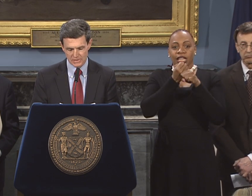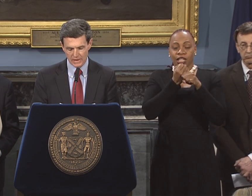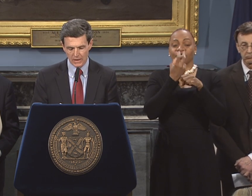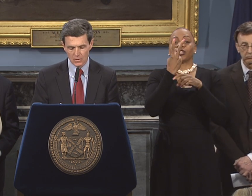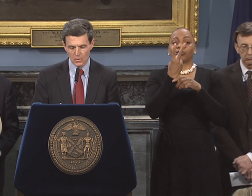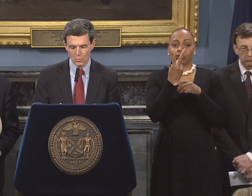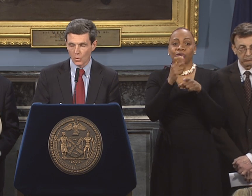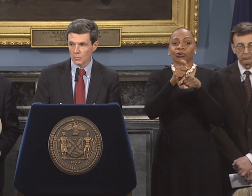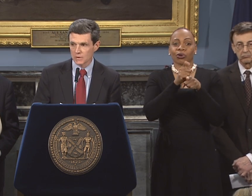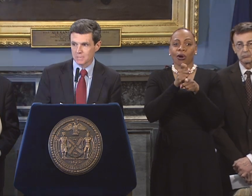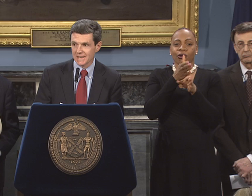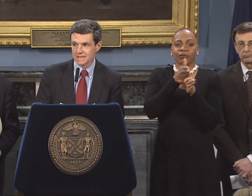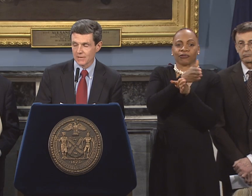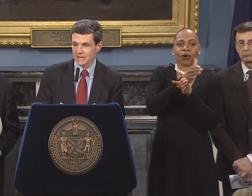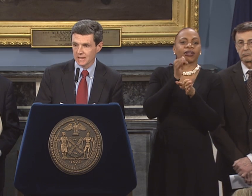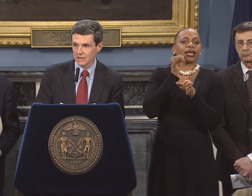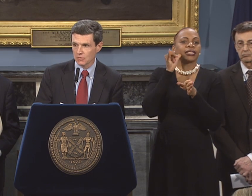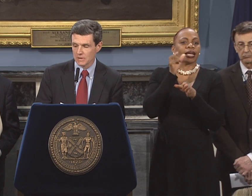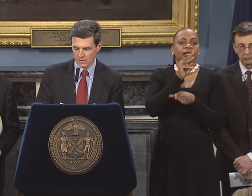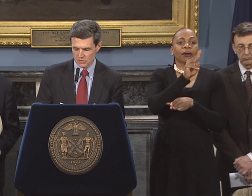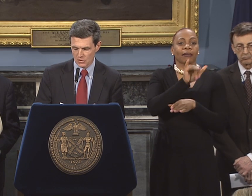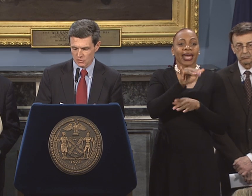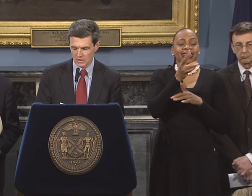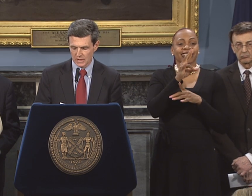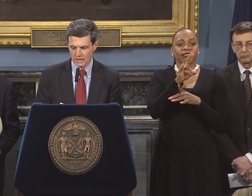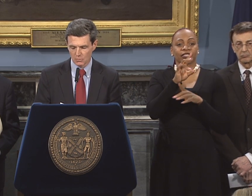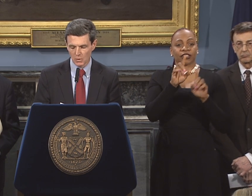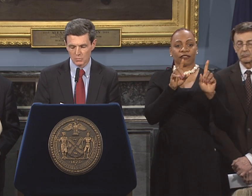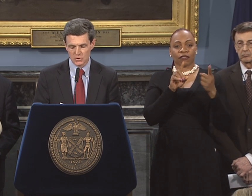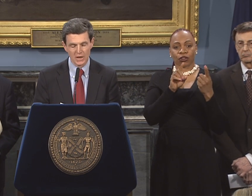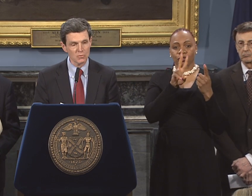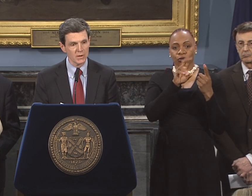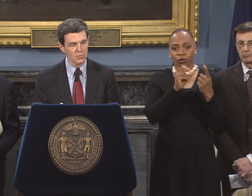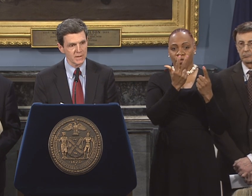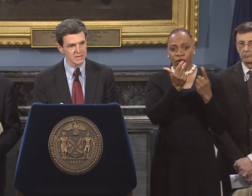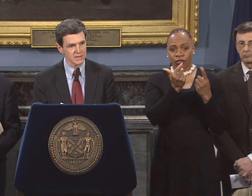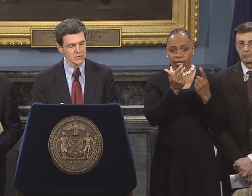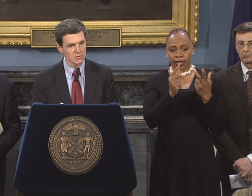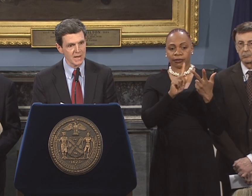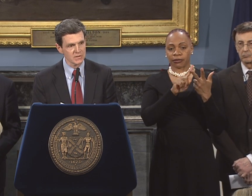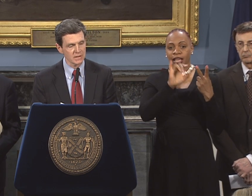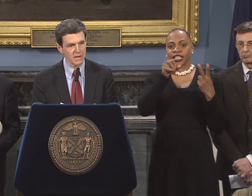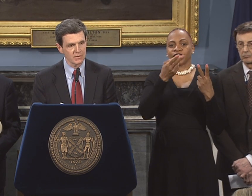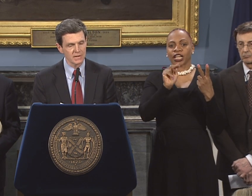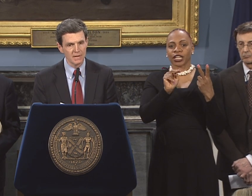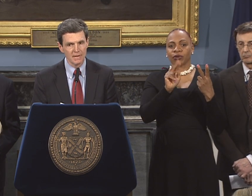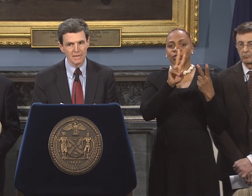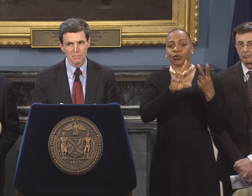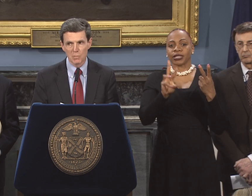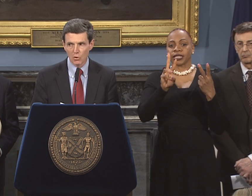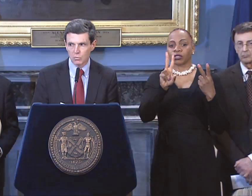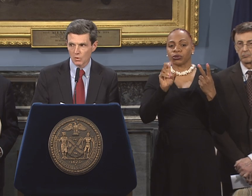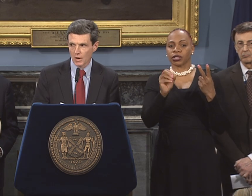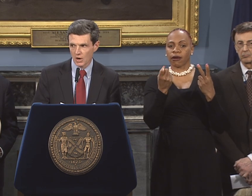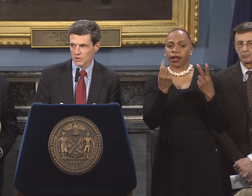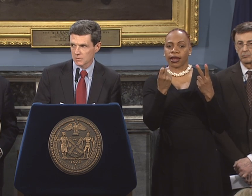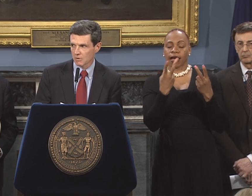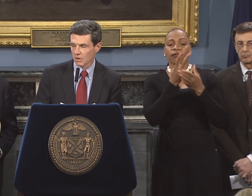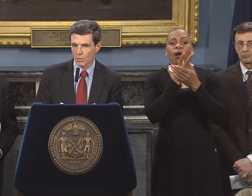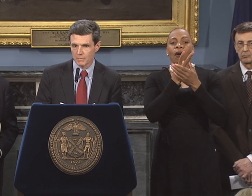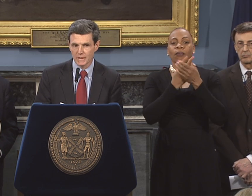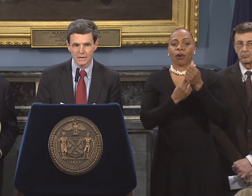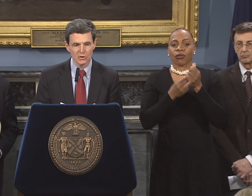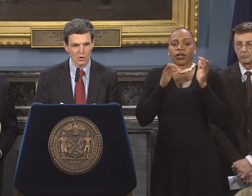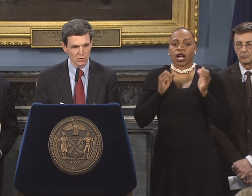prior to yesterday. One was May 17, 2013. One was January 26, 2011. Both were on